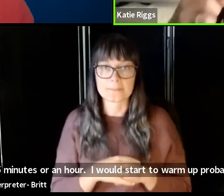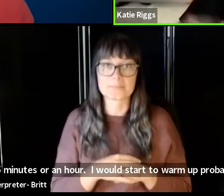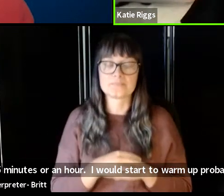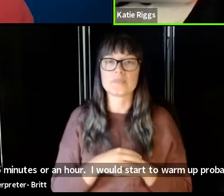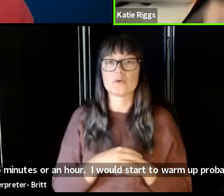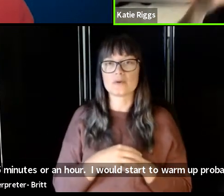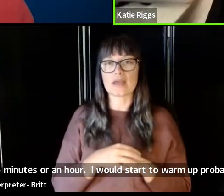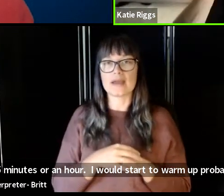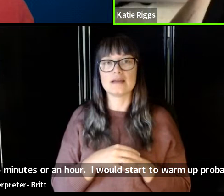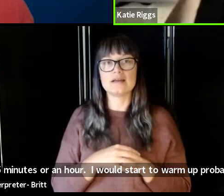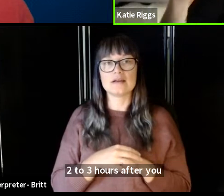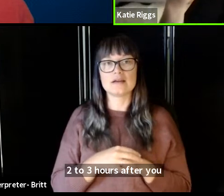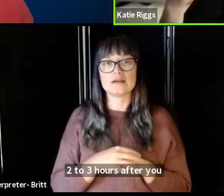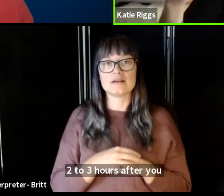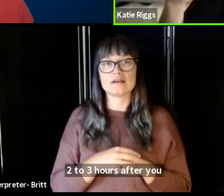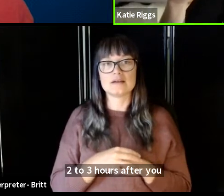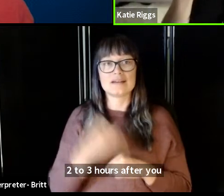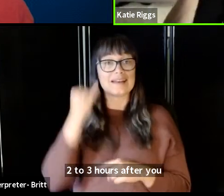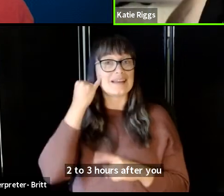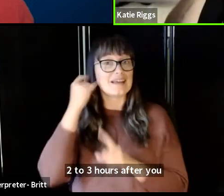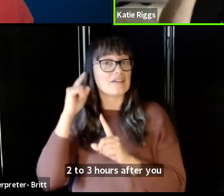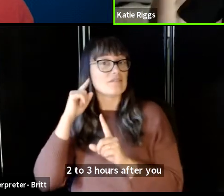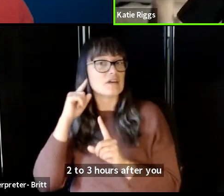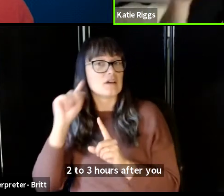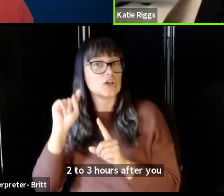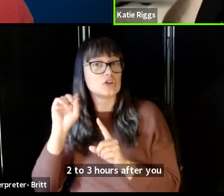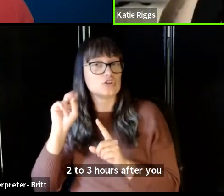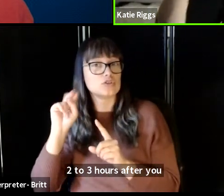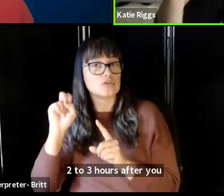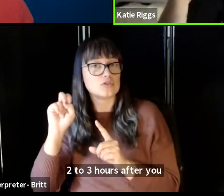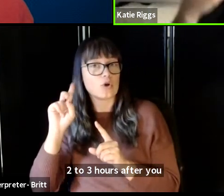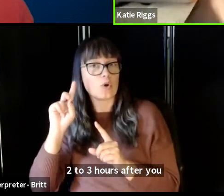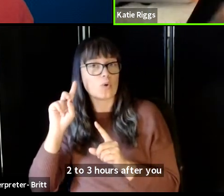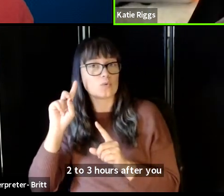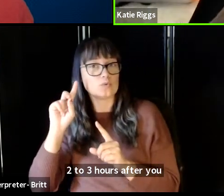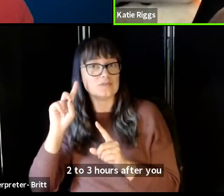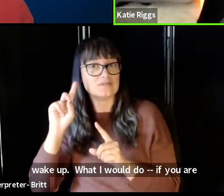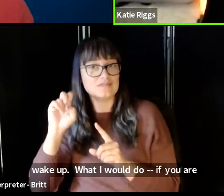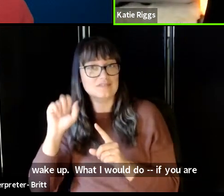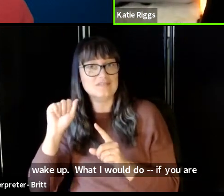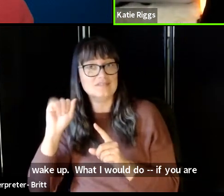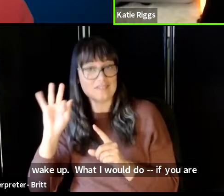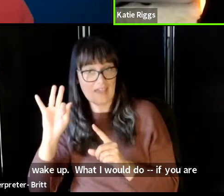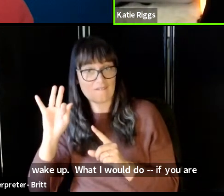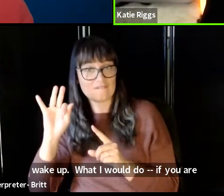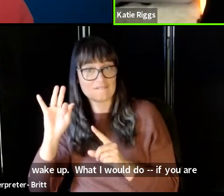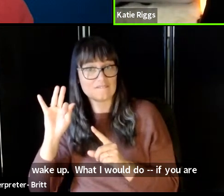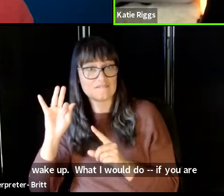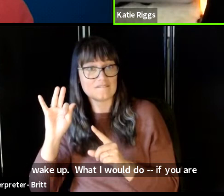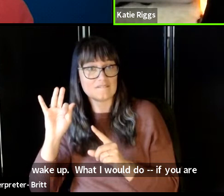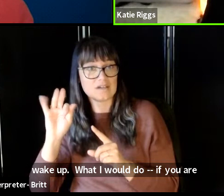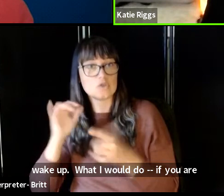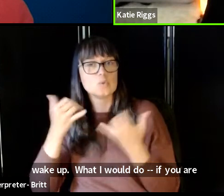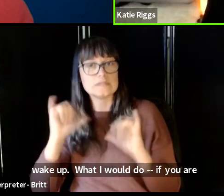would do is, and if you're tone deaf, I don't know if the person is tone deaf, but if they are, you can still do,